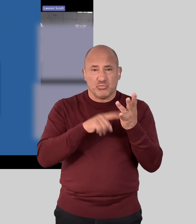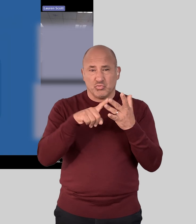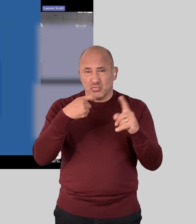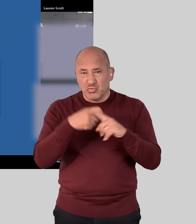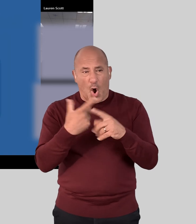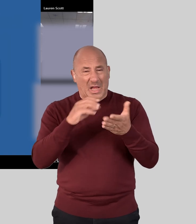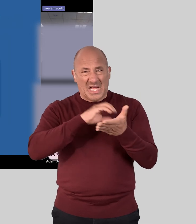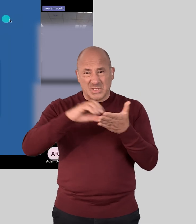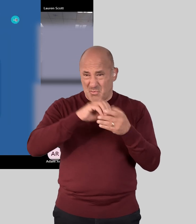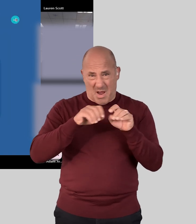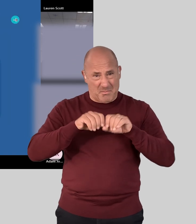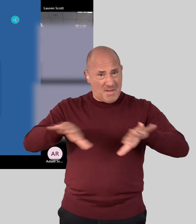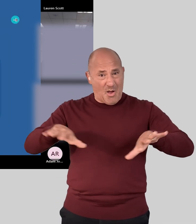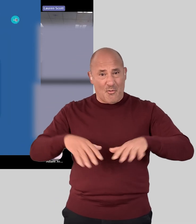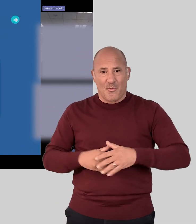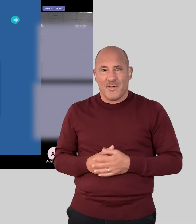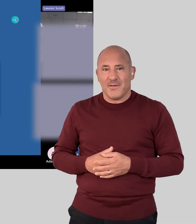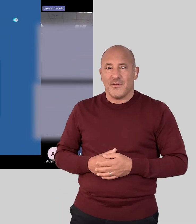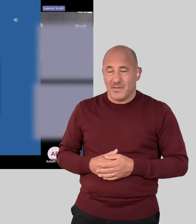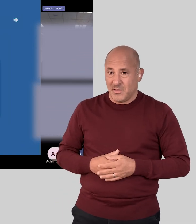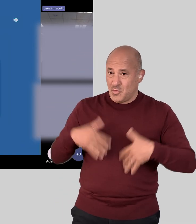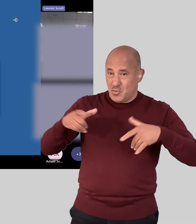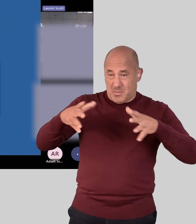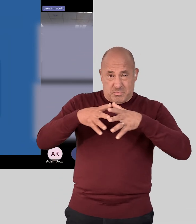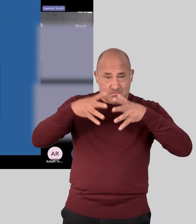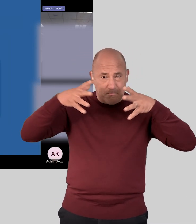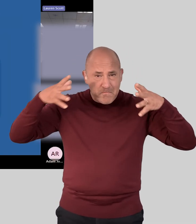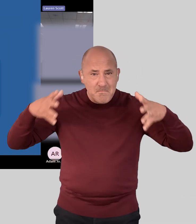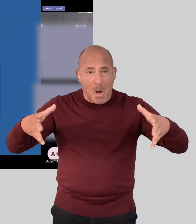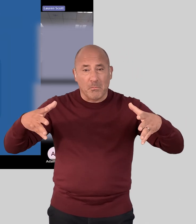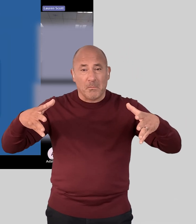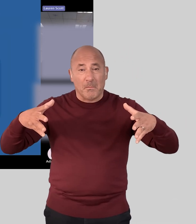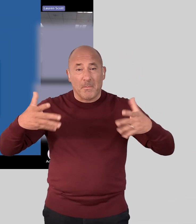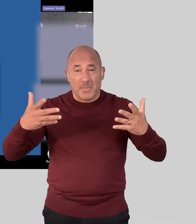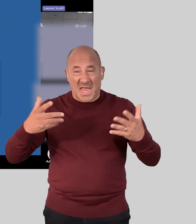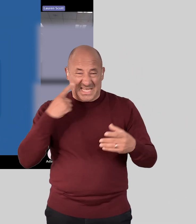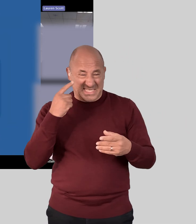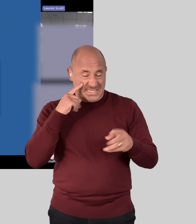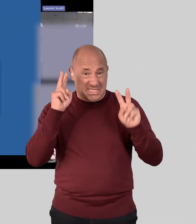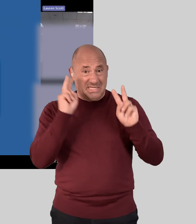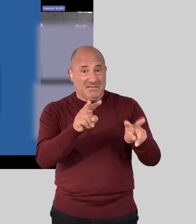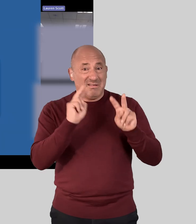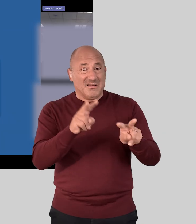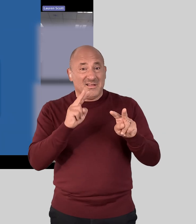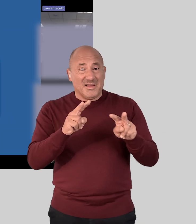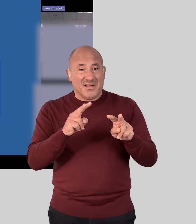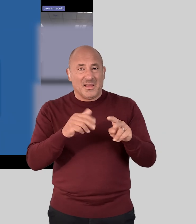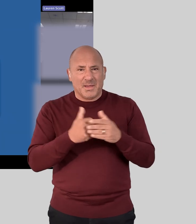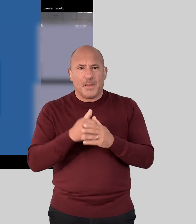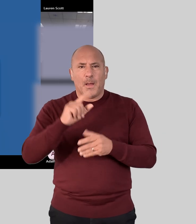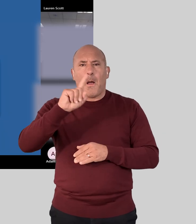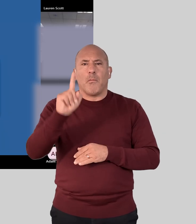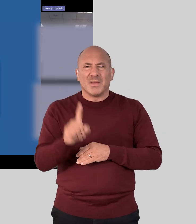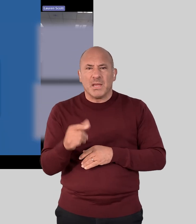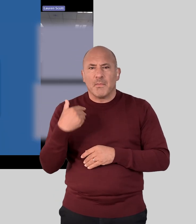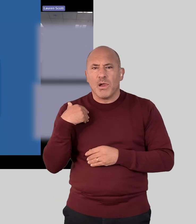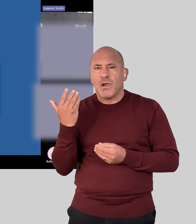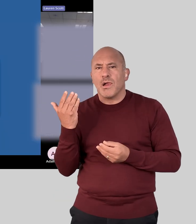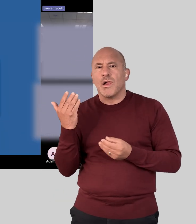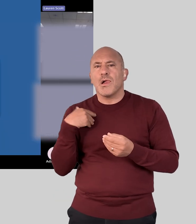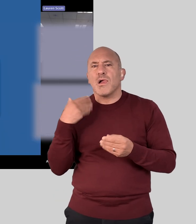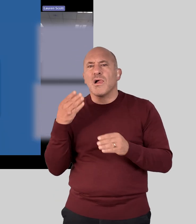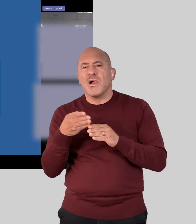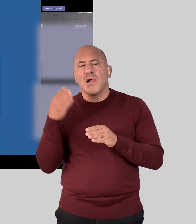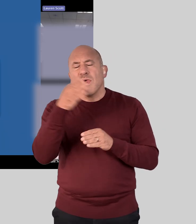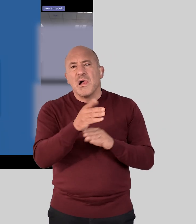Instagram. And now that they're on such a big scale and so accessible, people